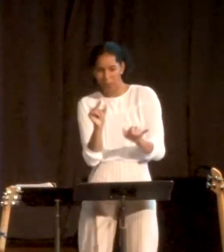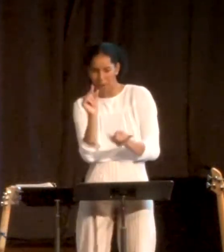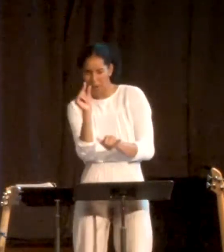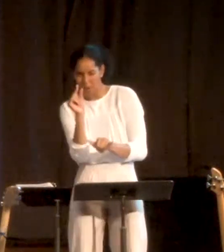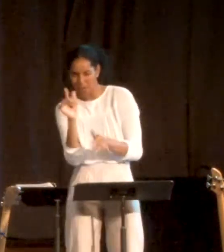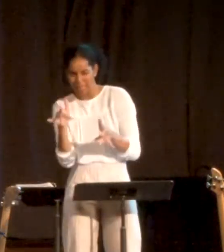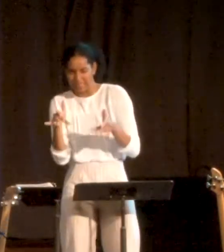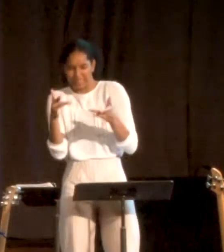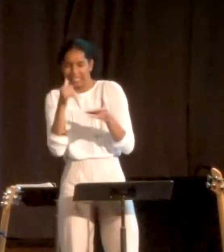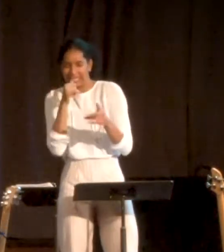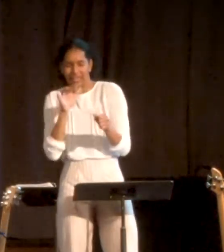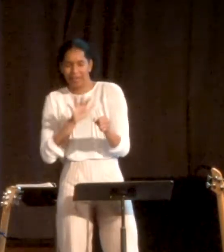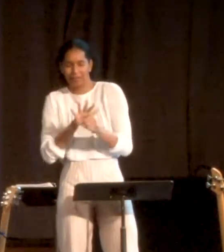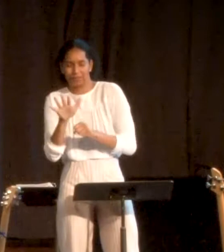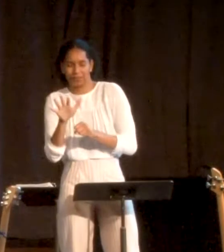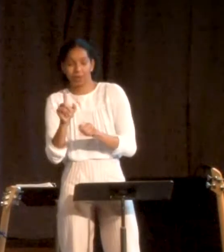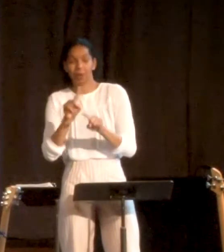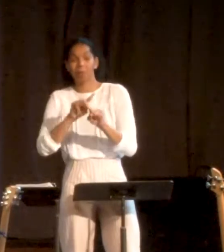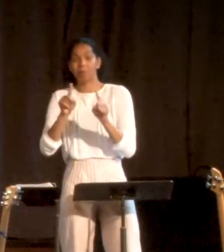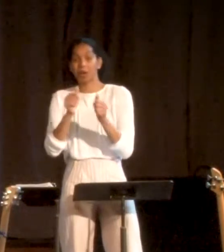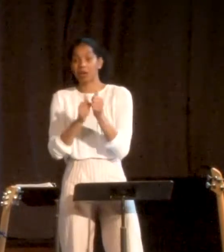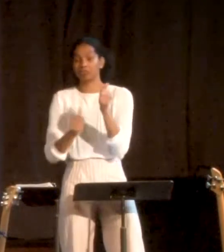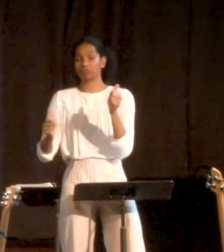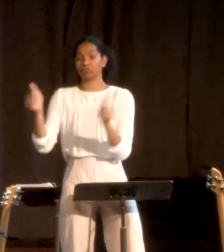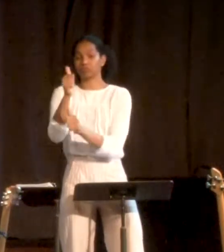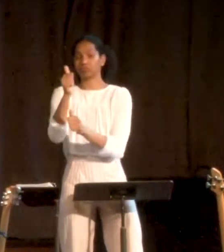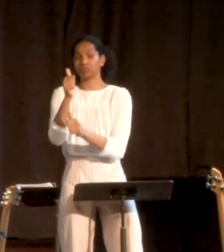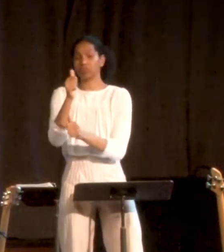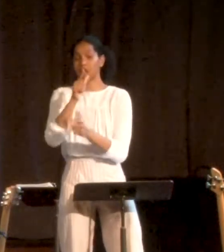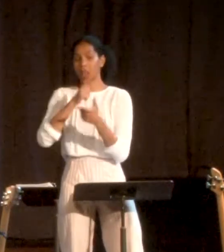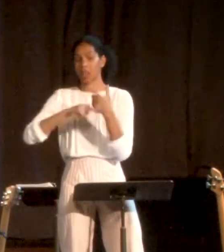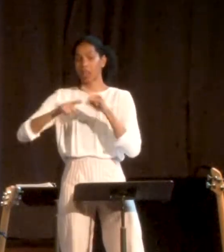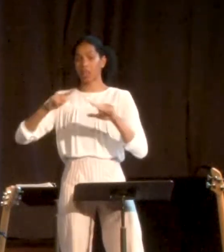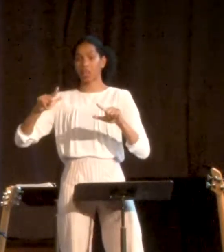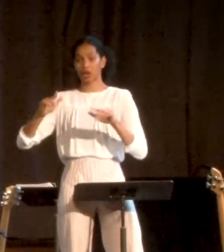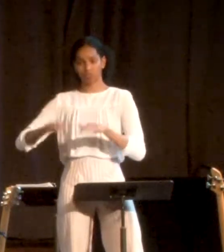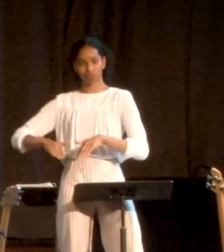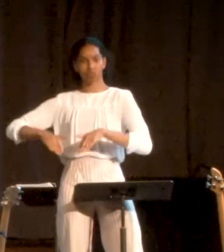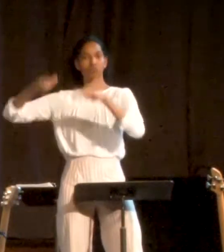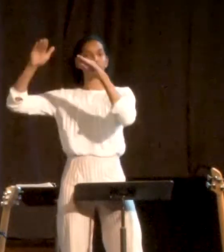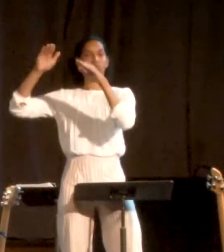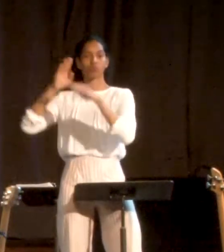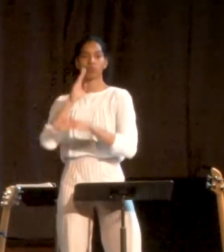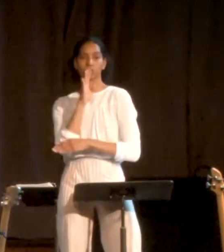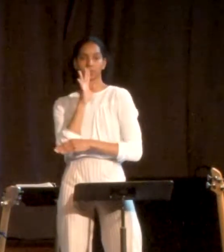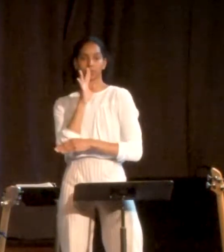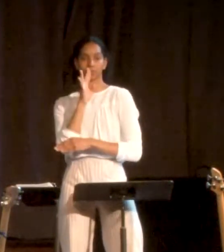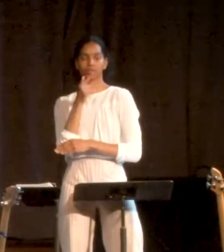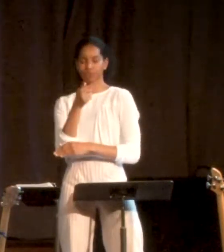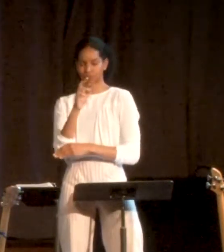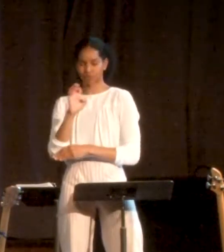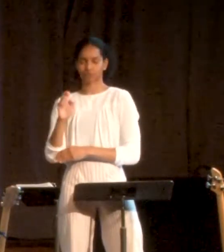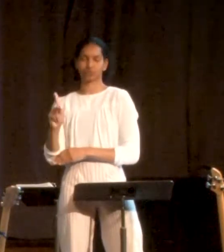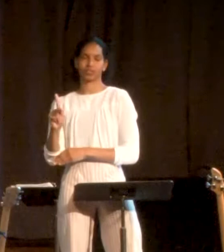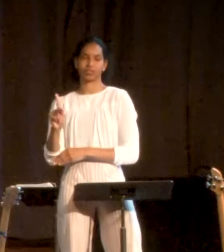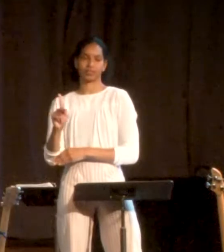But their primary language, the one they grew up speaking, was Greek.